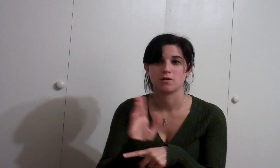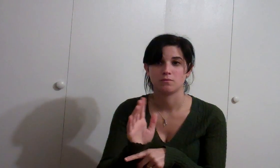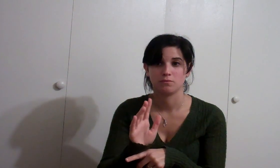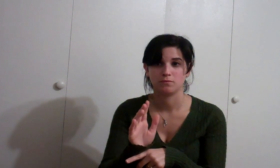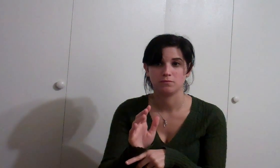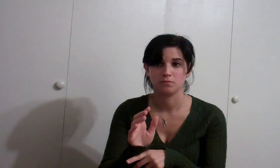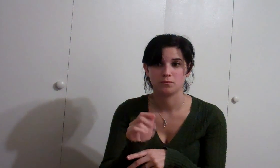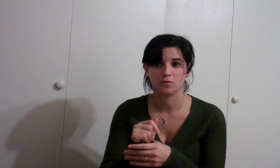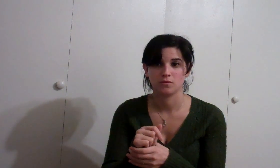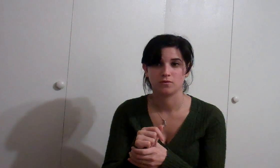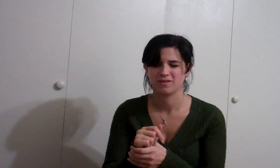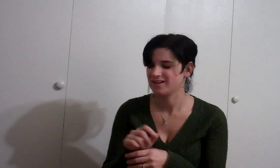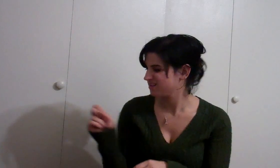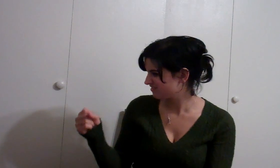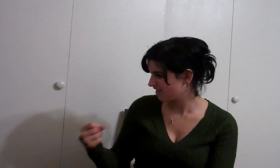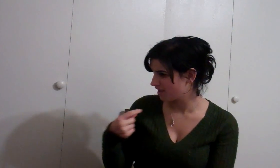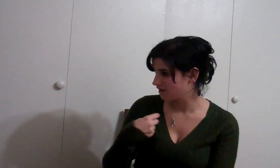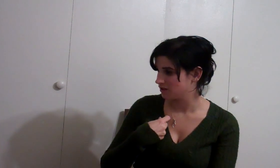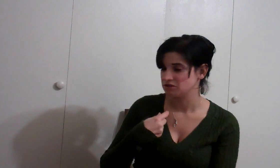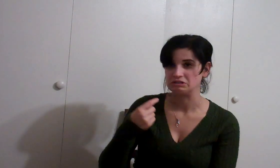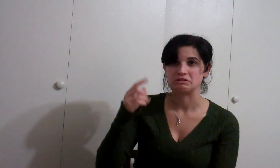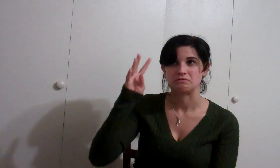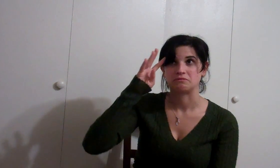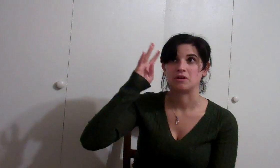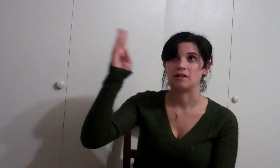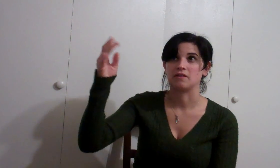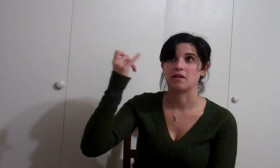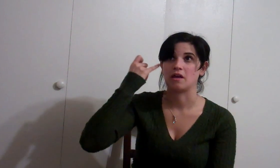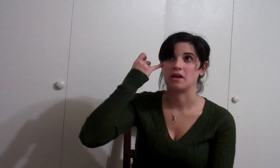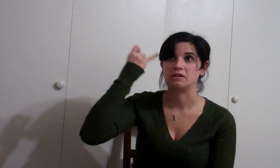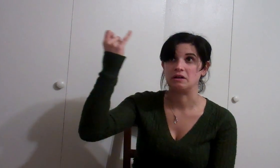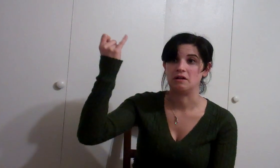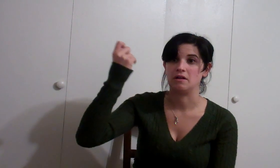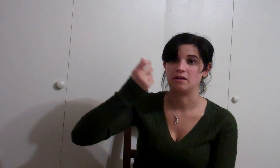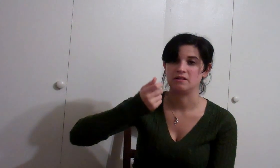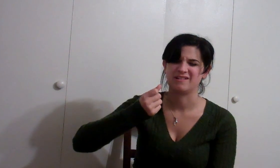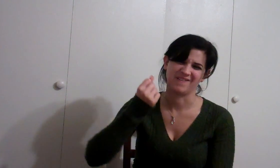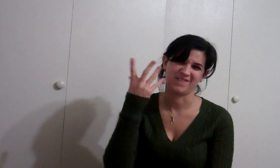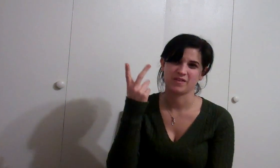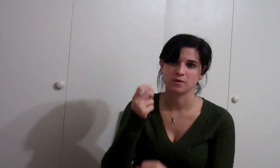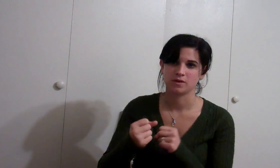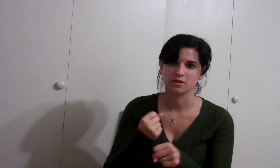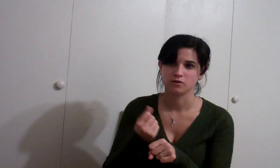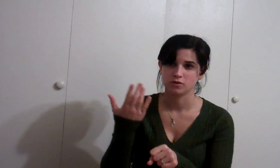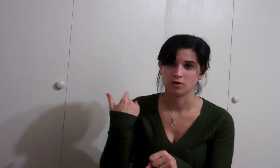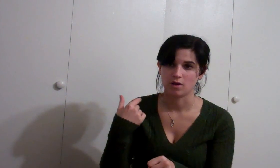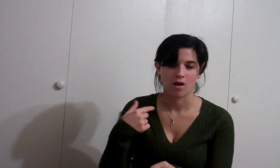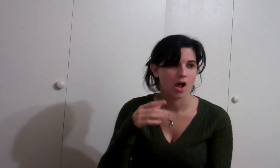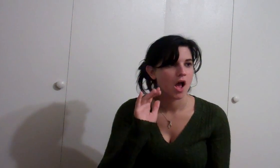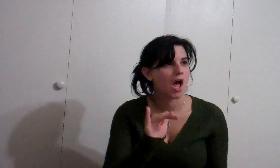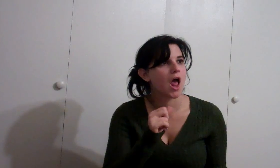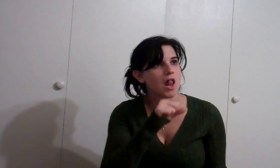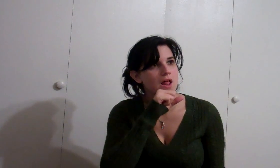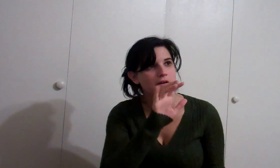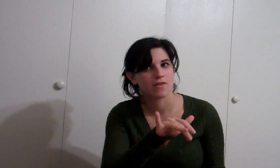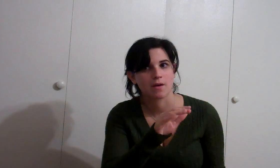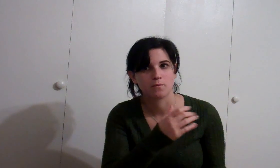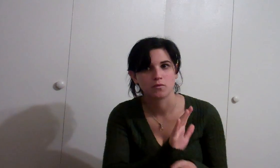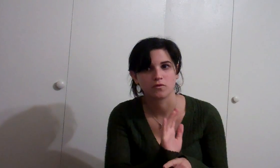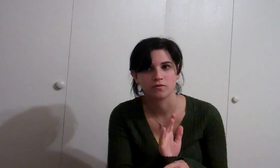Kenneth Waddle and her, they pulled it together. And actually, it's going to be shown on television on is it CBS?